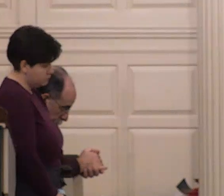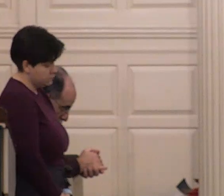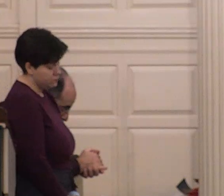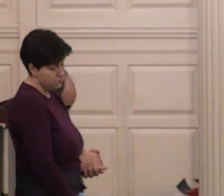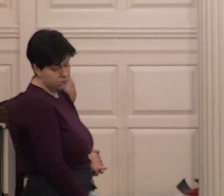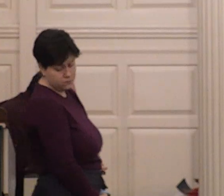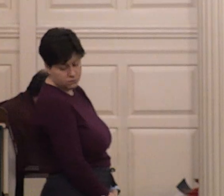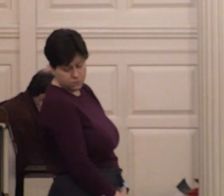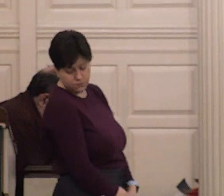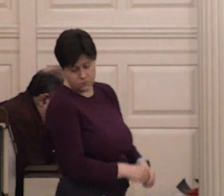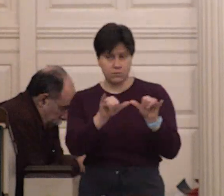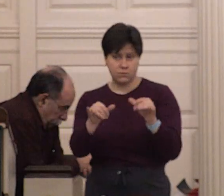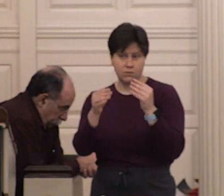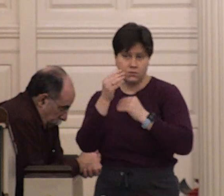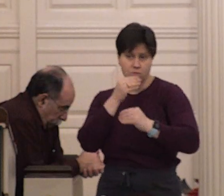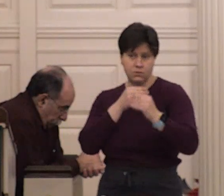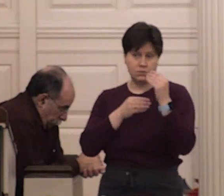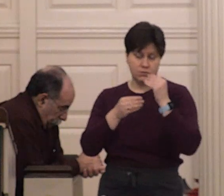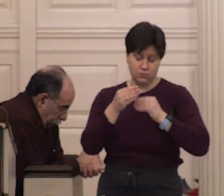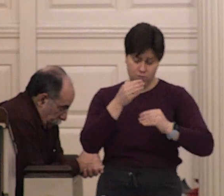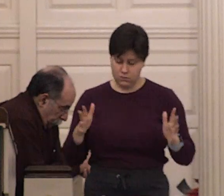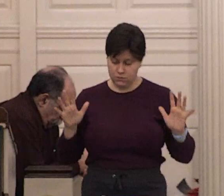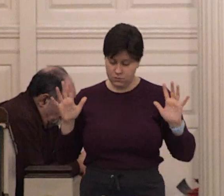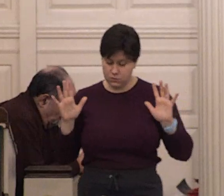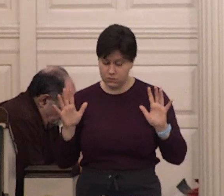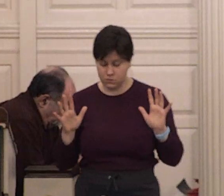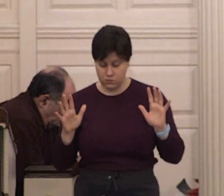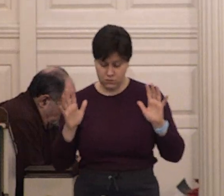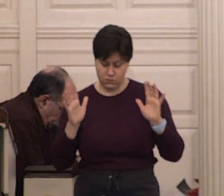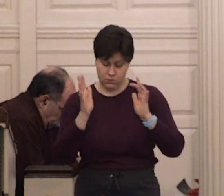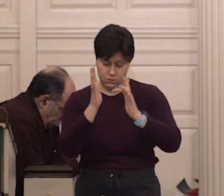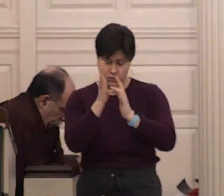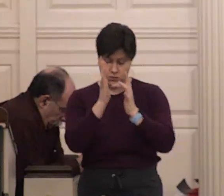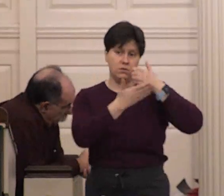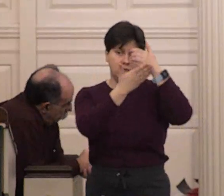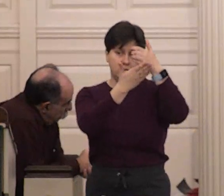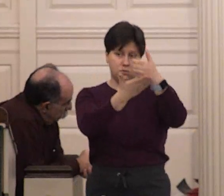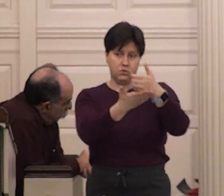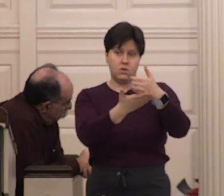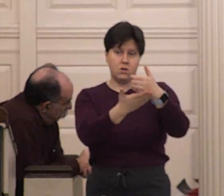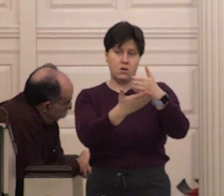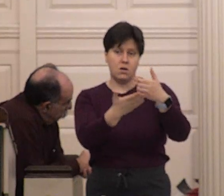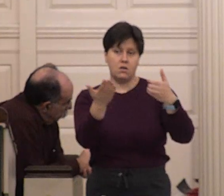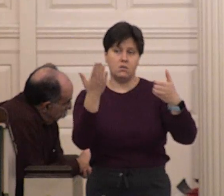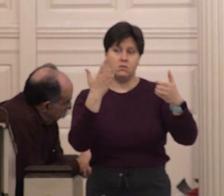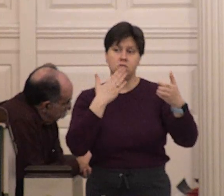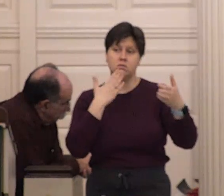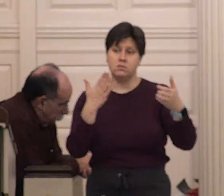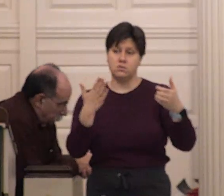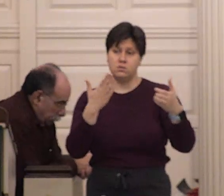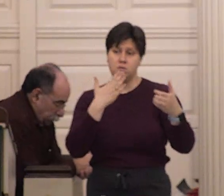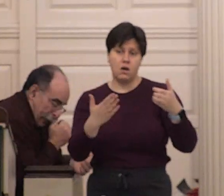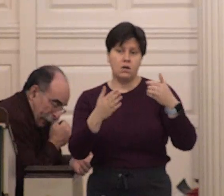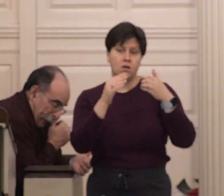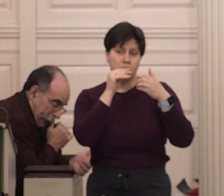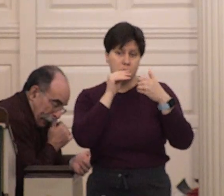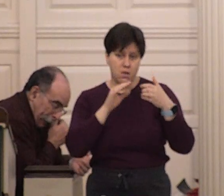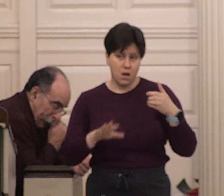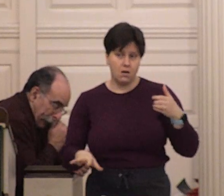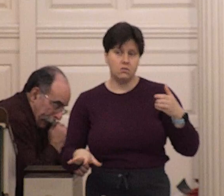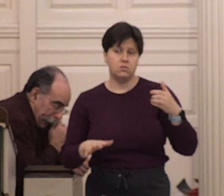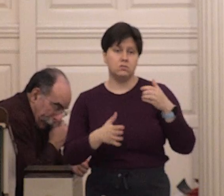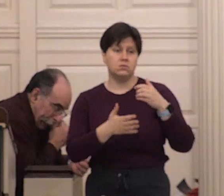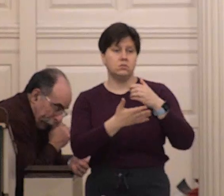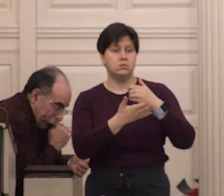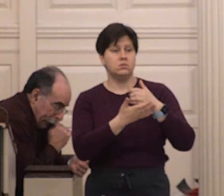In a similar way, when supper was ended, he took the chalice, and giving you thanks, he said the blessing, and gave the chalice